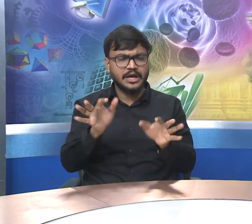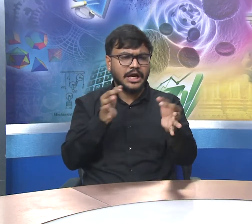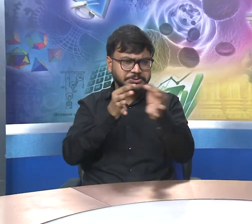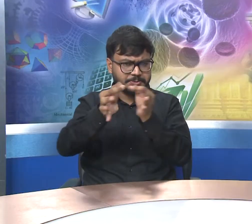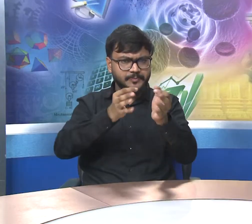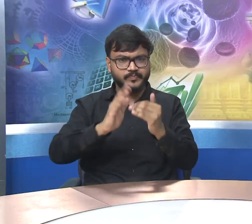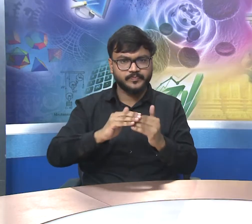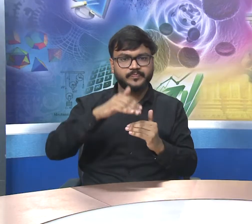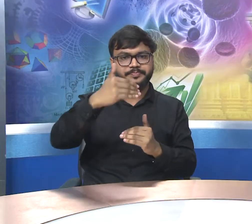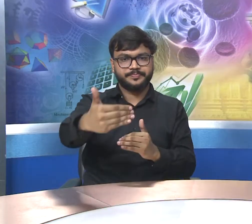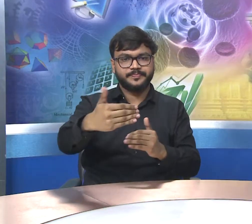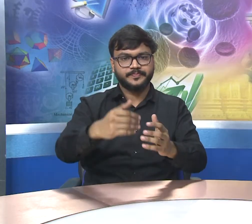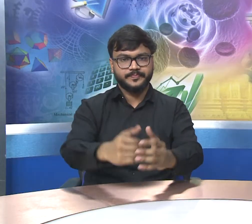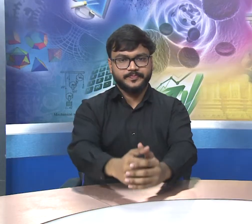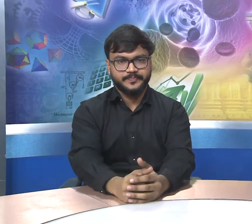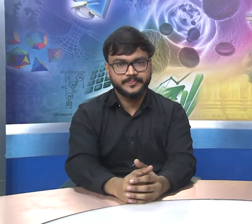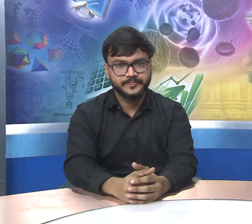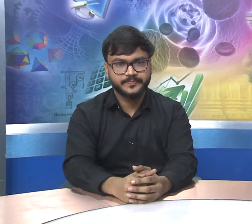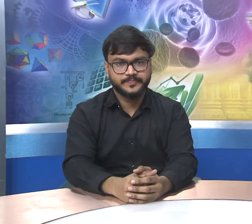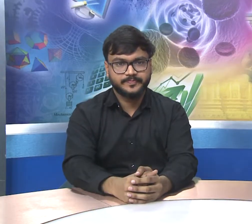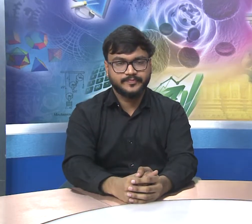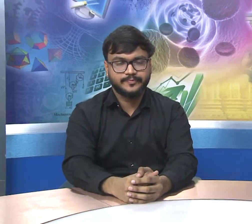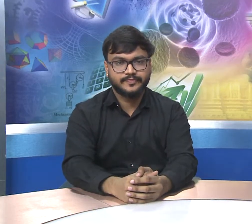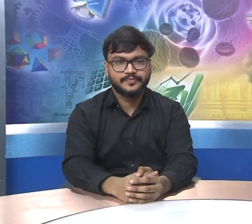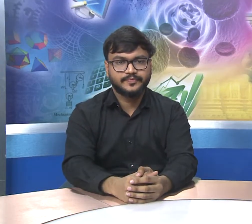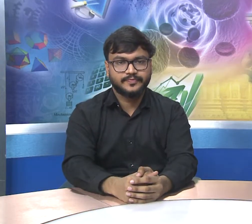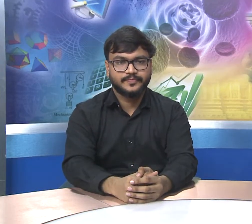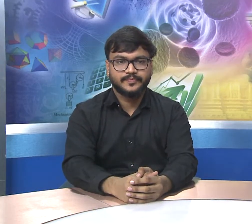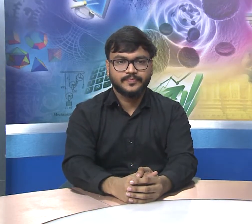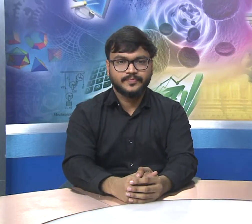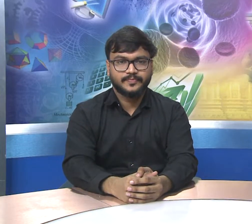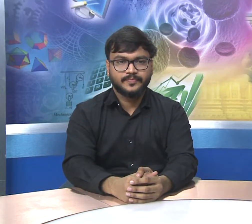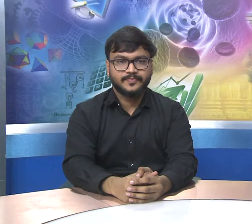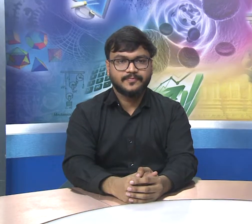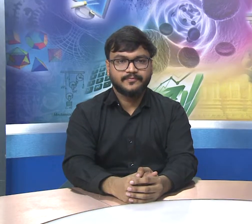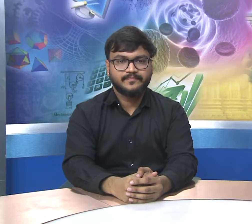which are same for the spoken language and sign language.